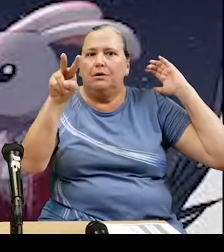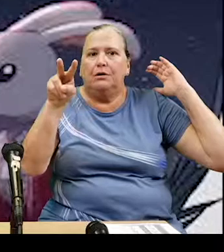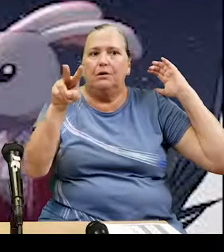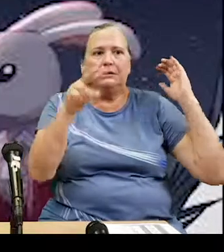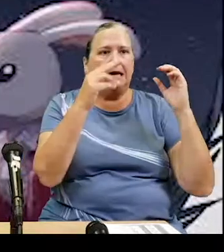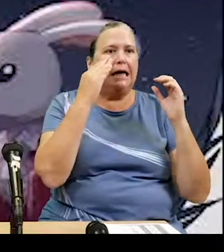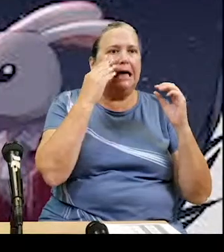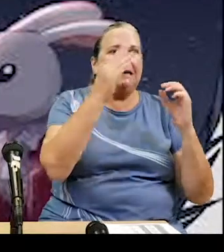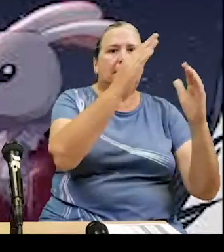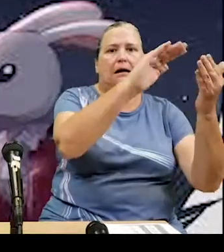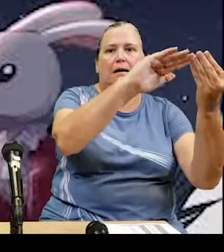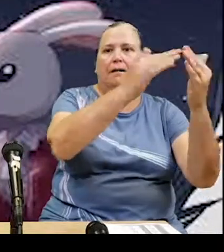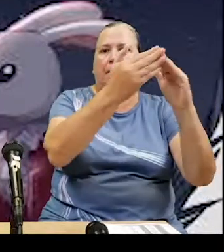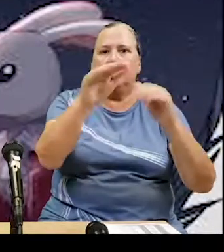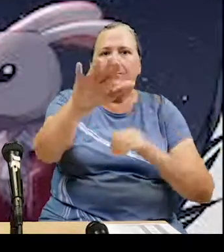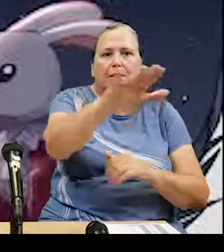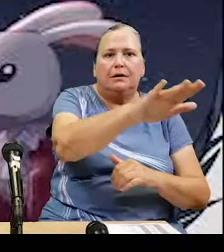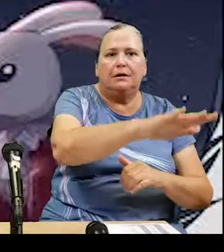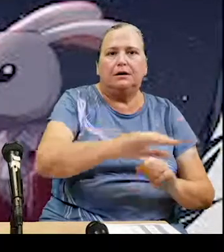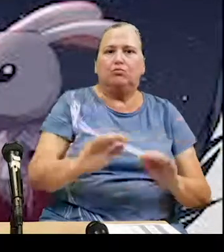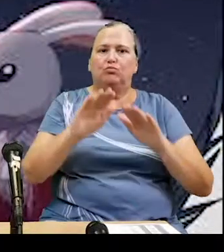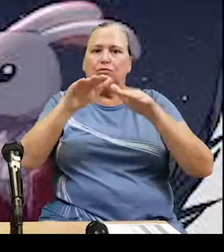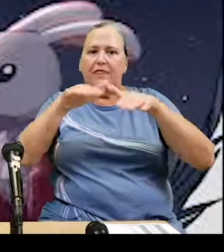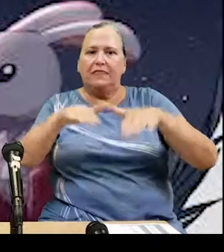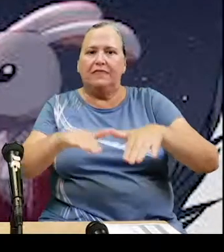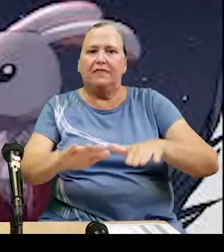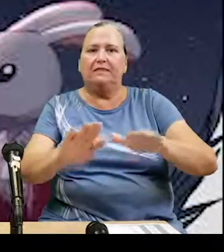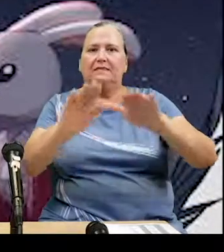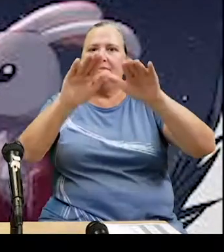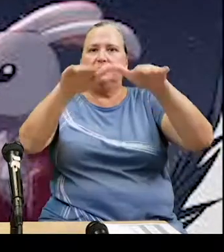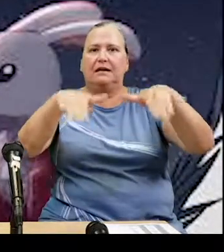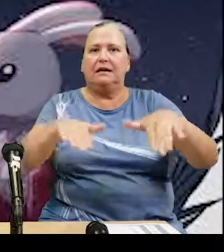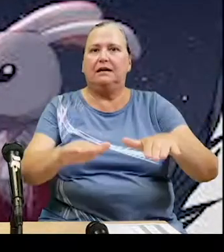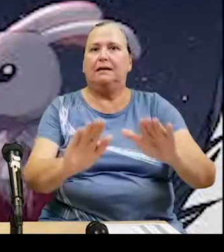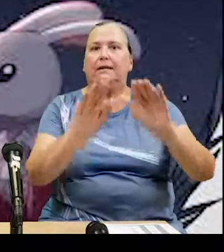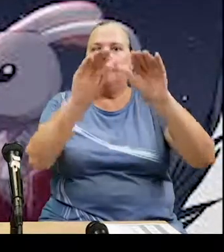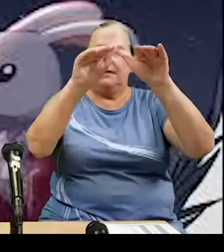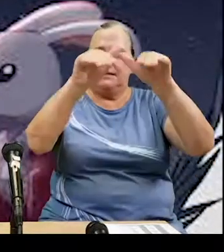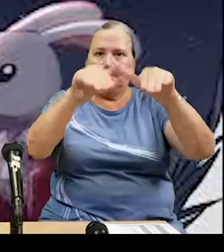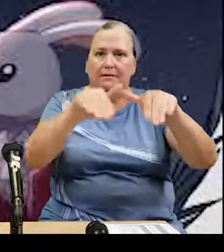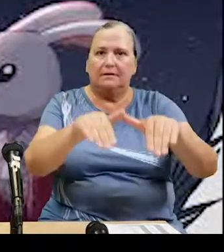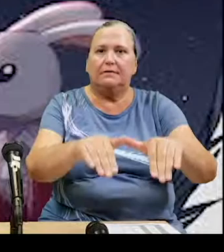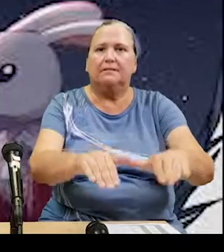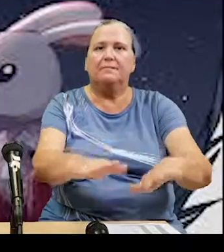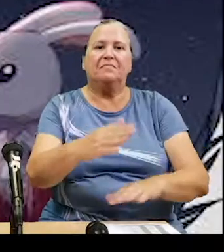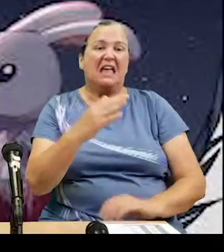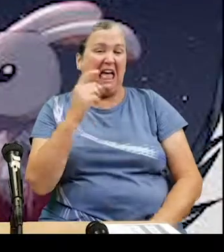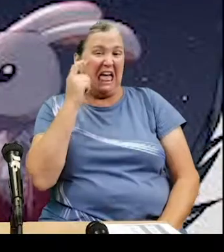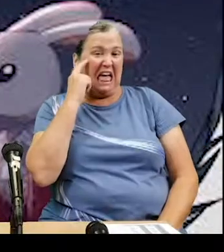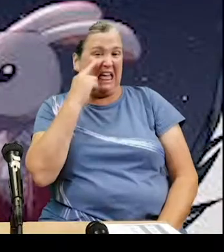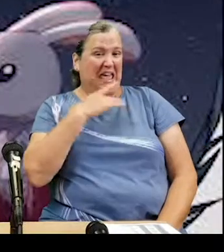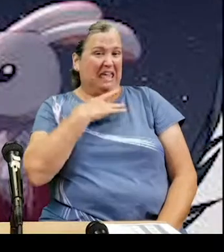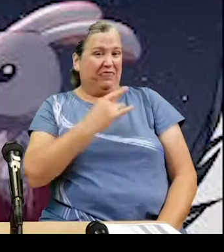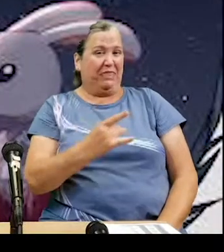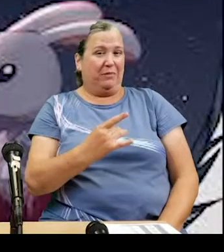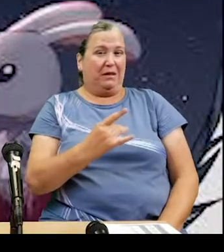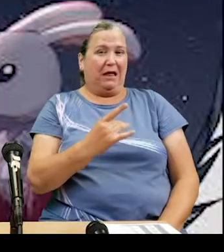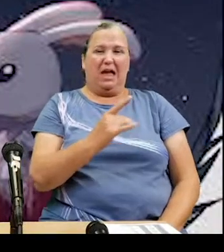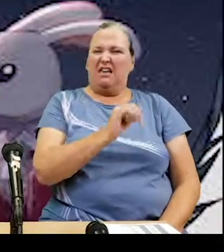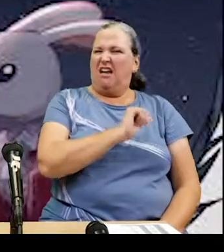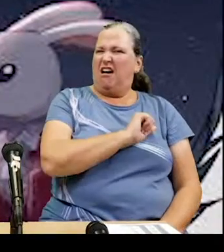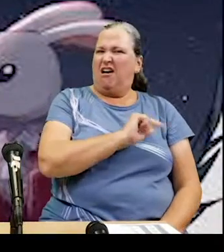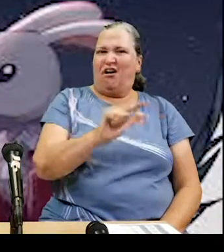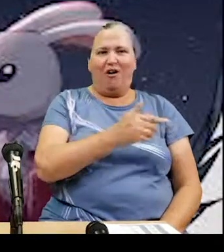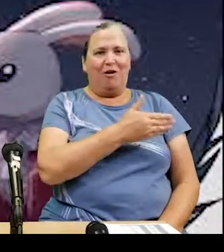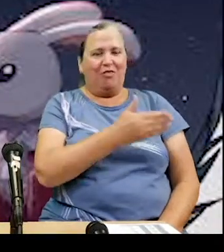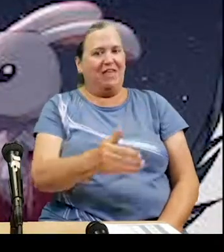the ocean stretching out in front of it all. And he thought that he would like anything and anybody that was not at the bottom of the sea.